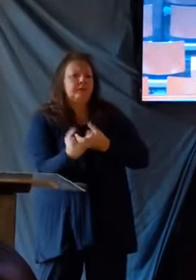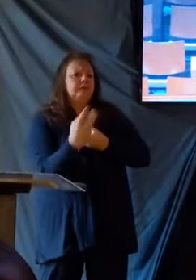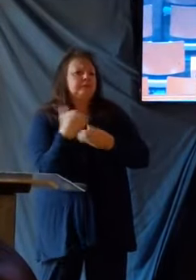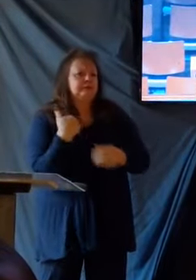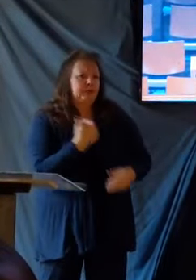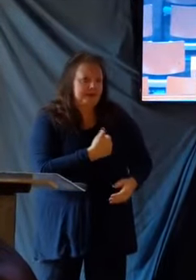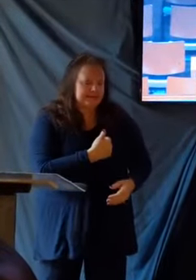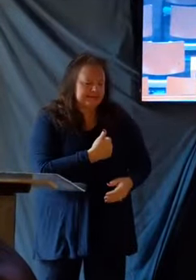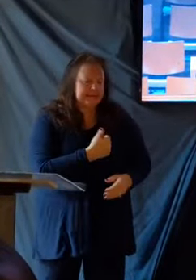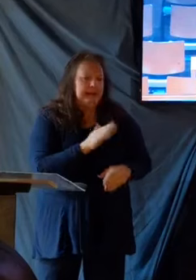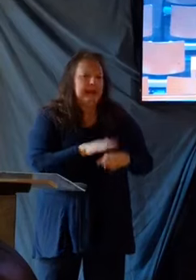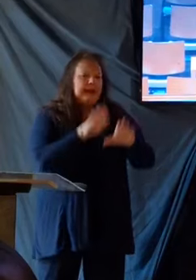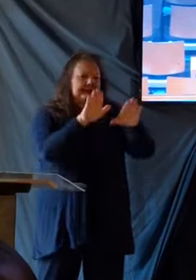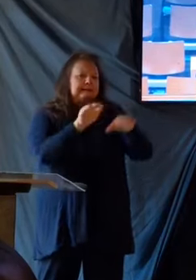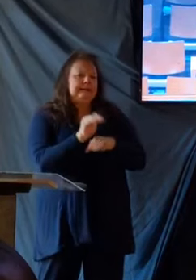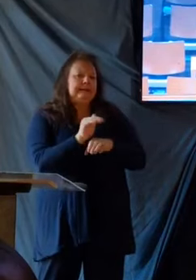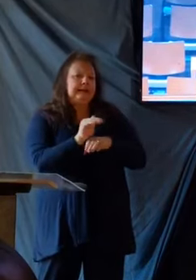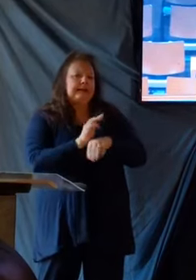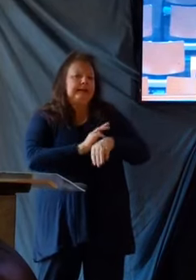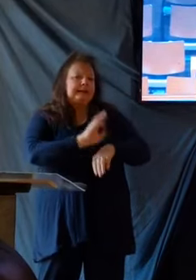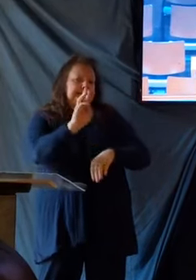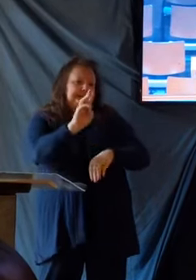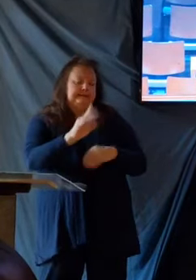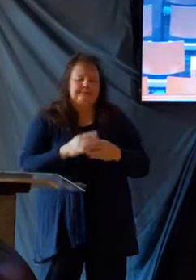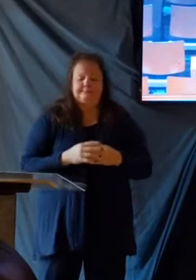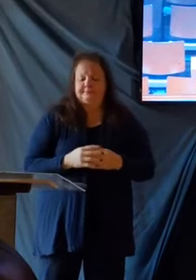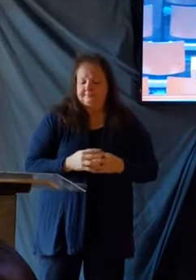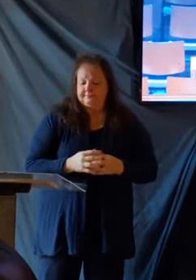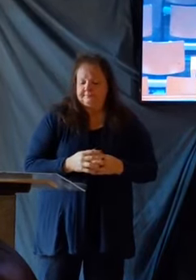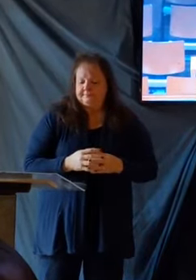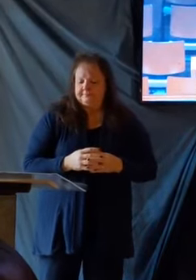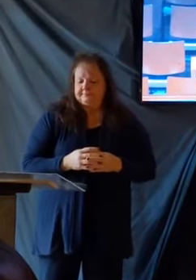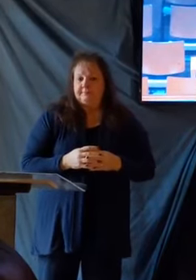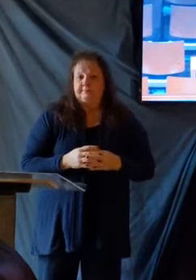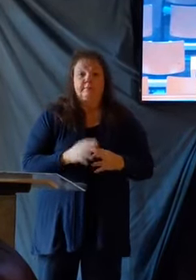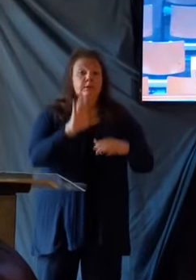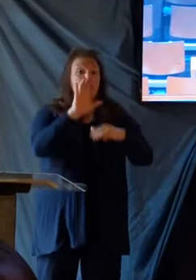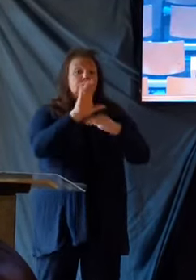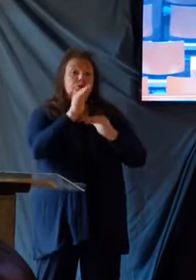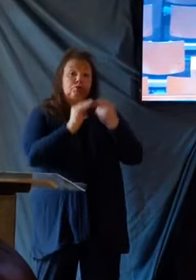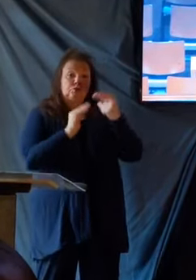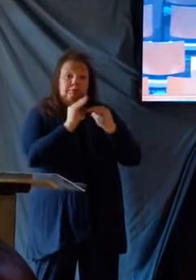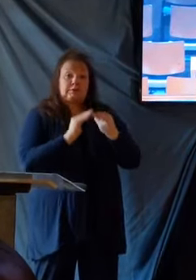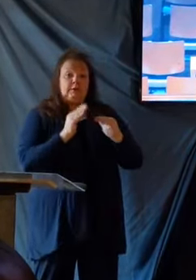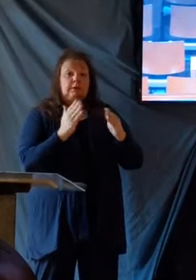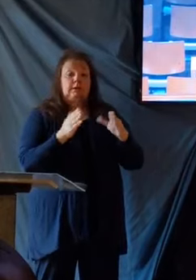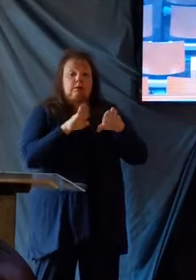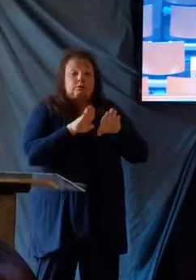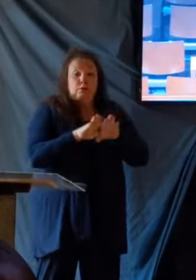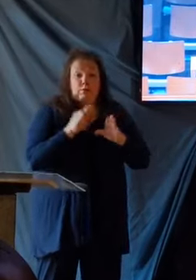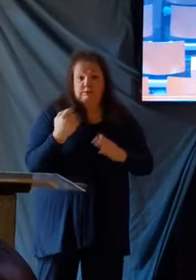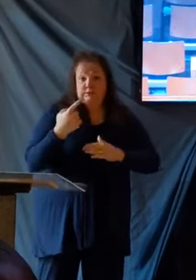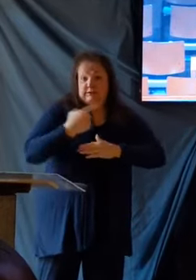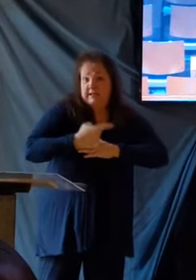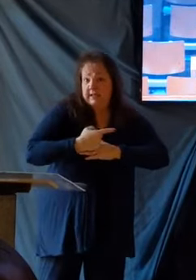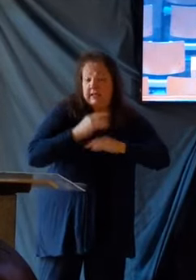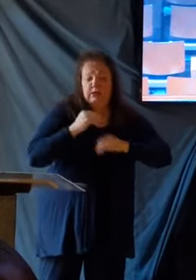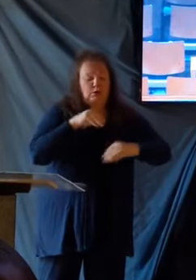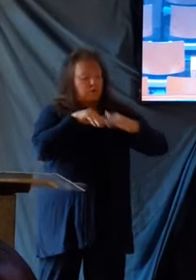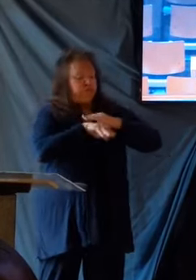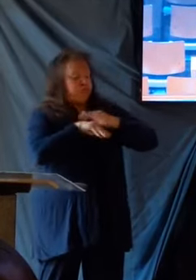us on Sunday evening for that. The church building is closed today, so there's